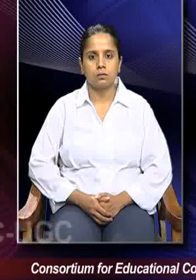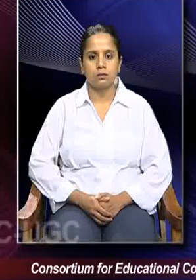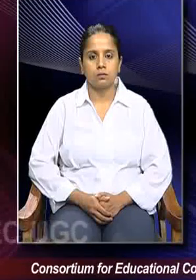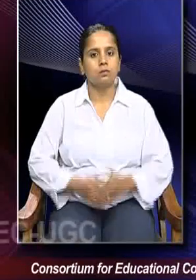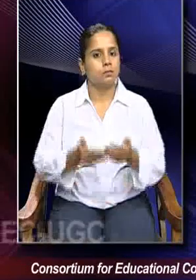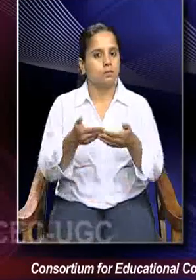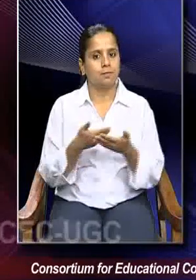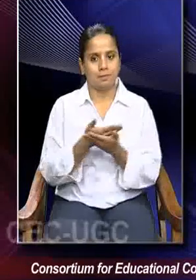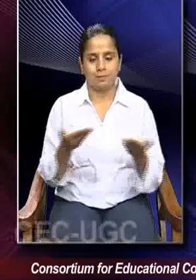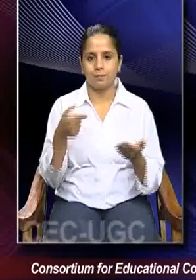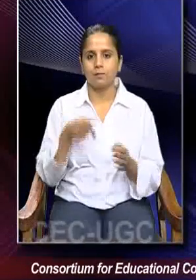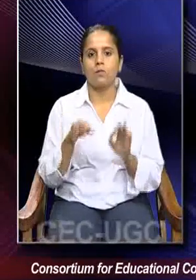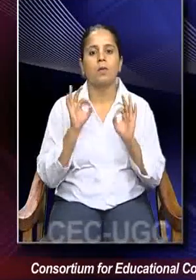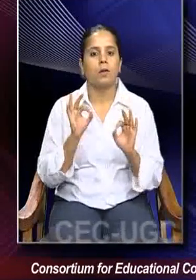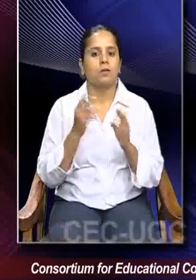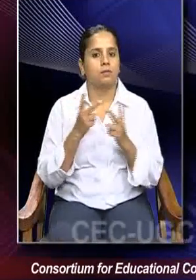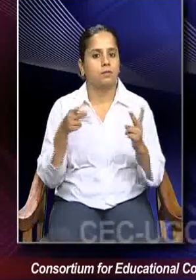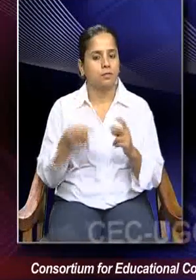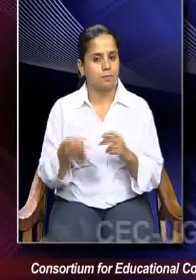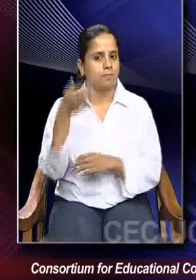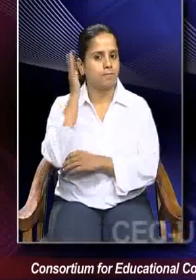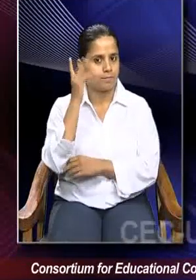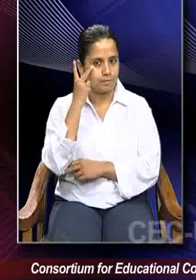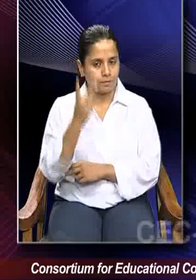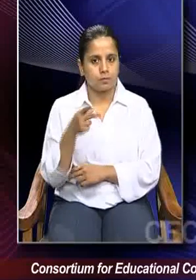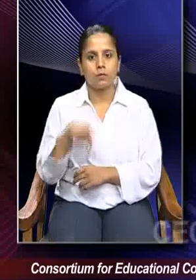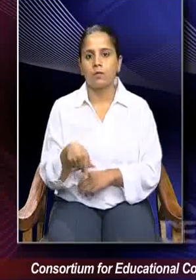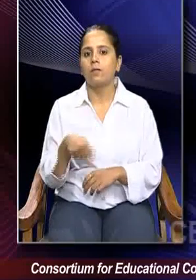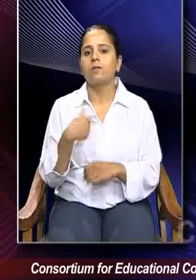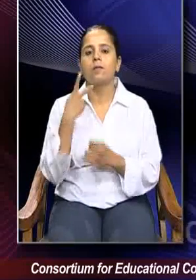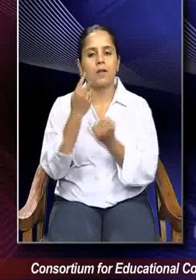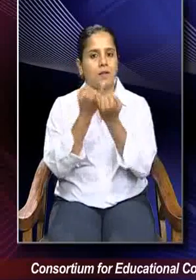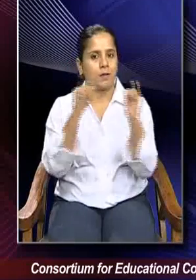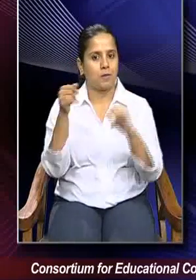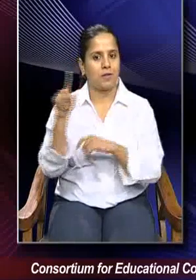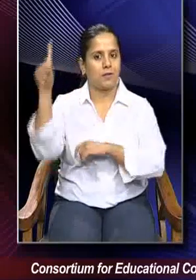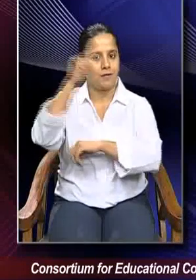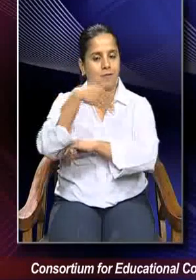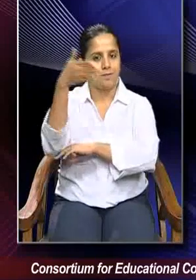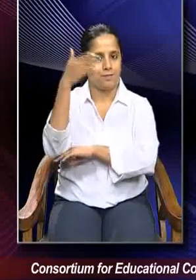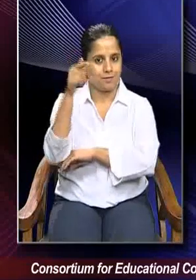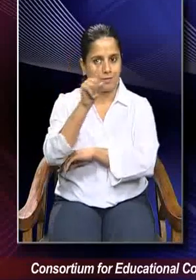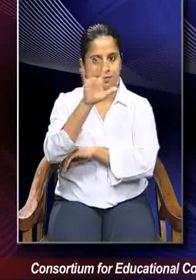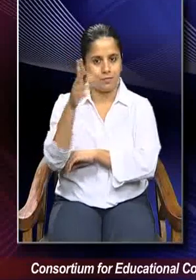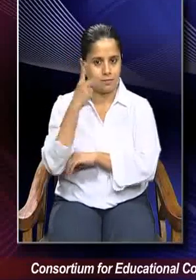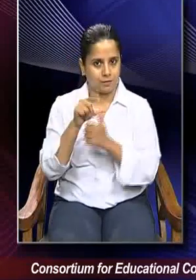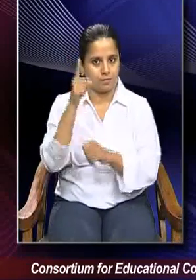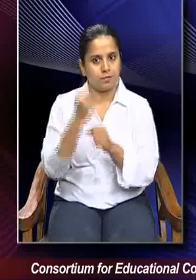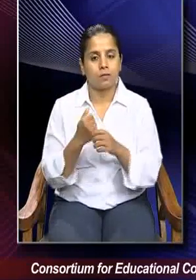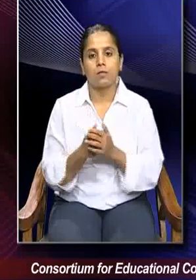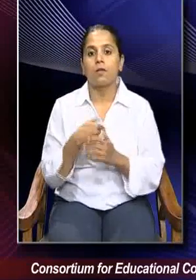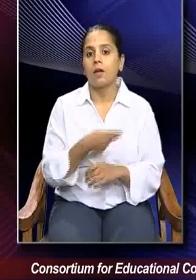Welcome back to a special series, a special lecture on Independence Day. I welcome you all. I'm Pooja Sharma along with